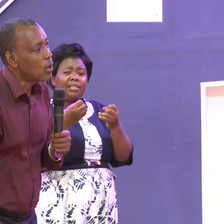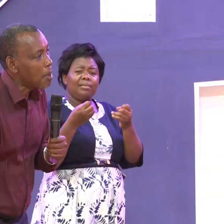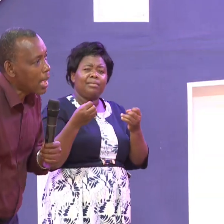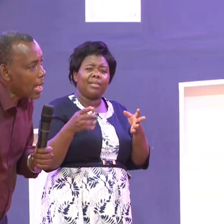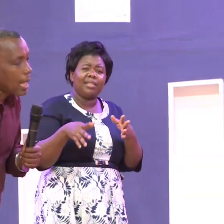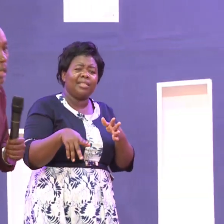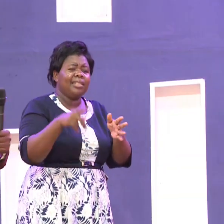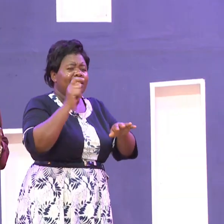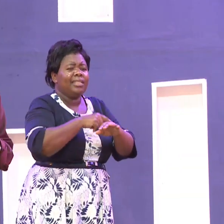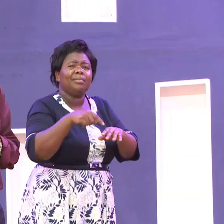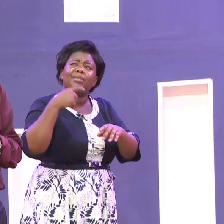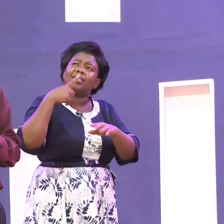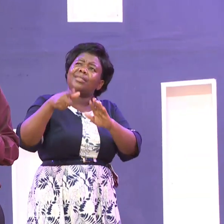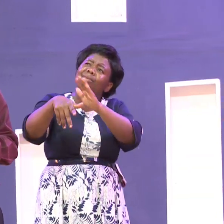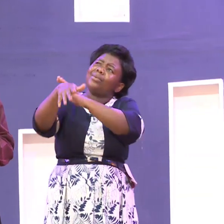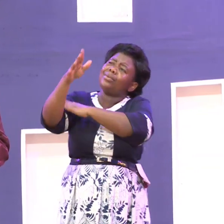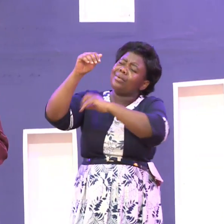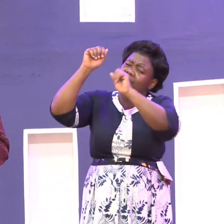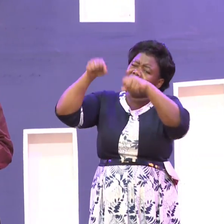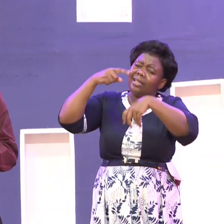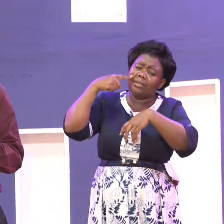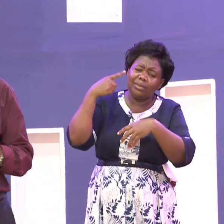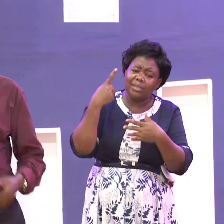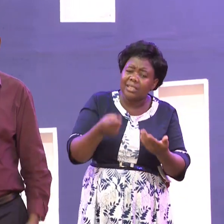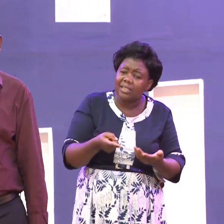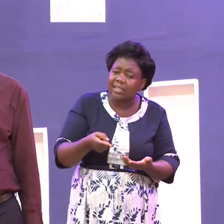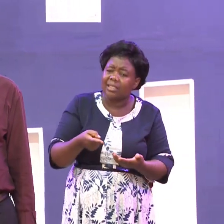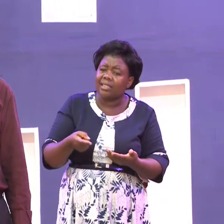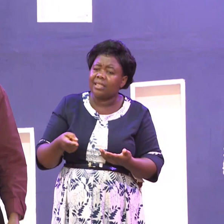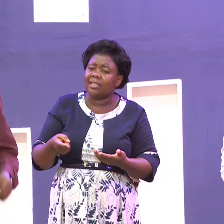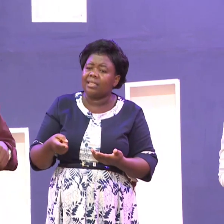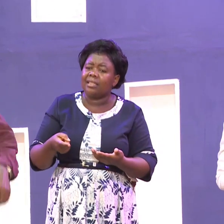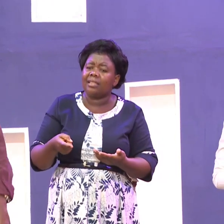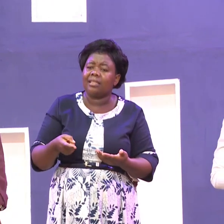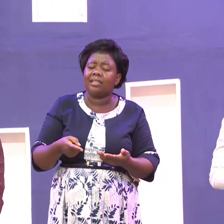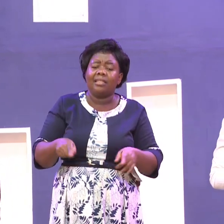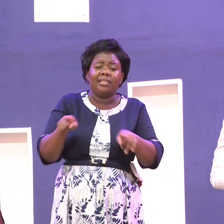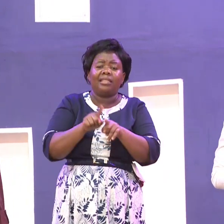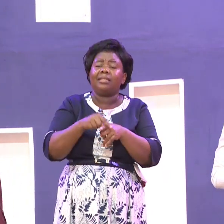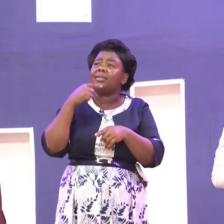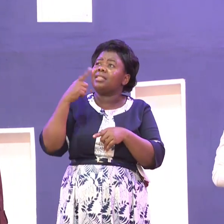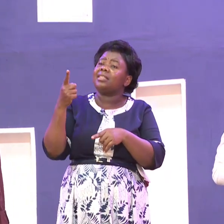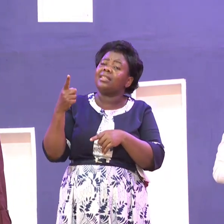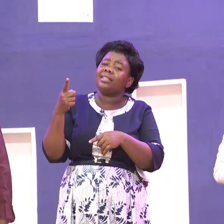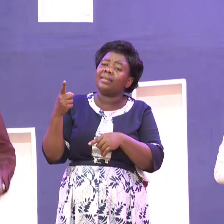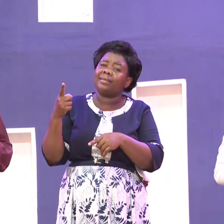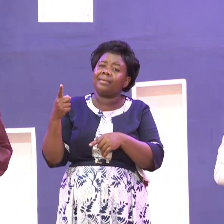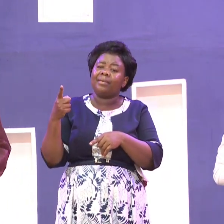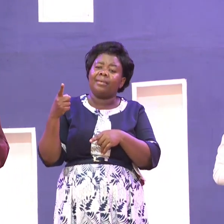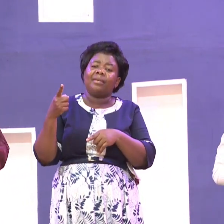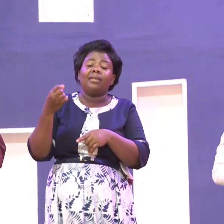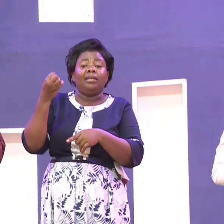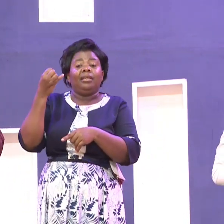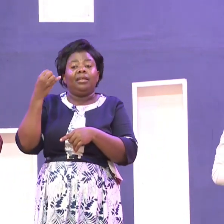you know that we at times ask, are you seeing God? When you're